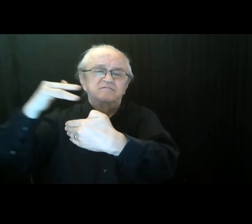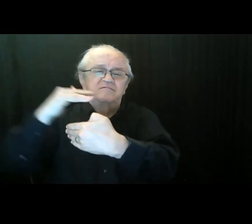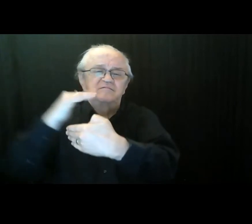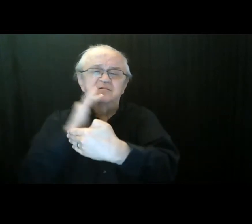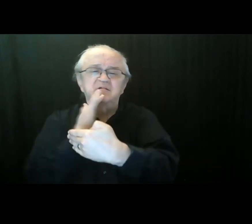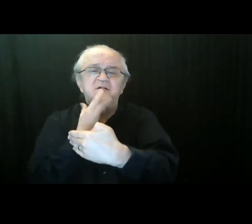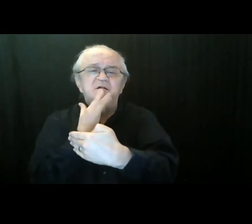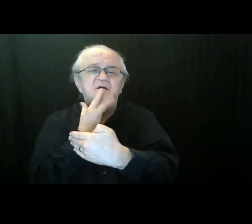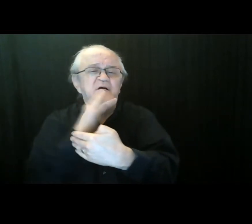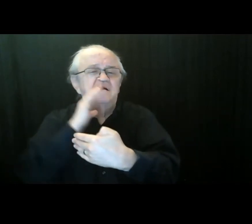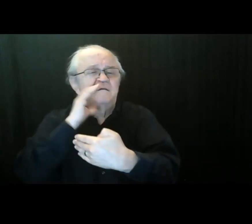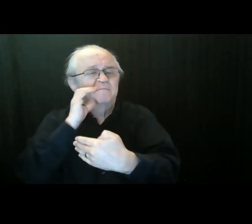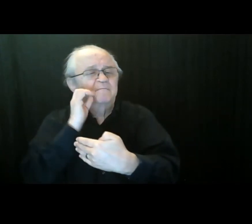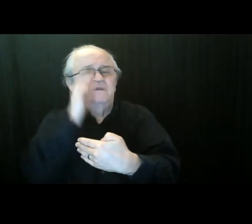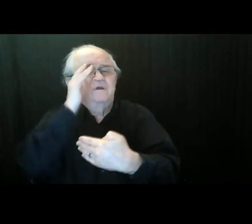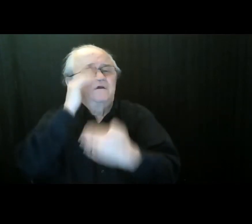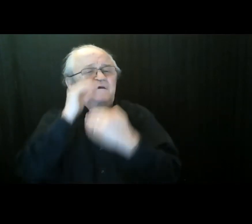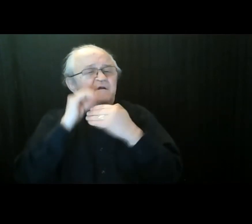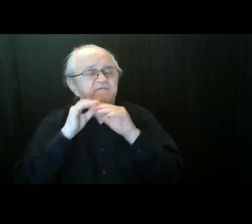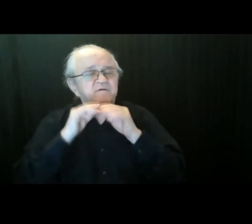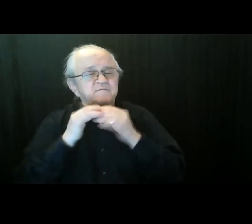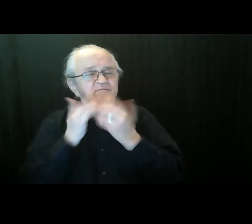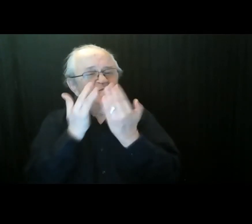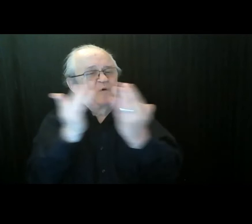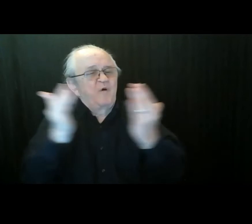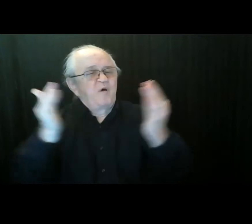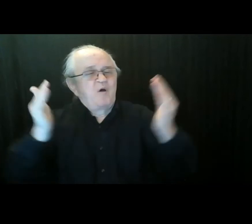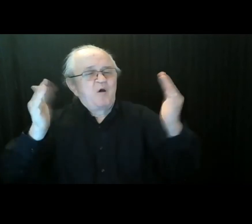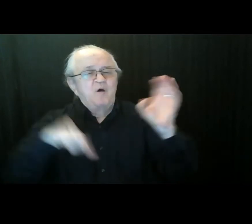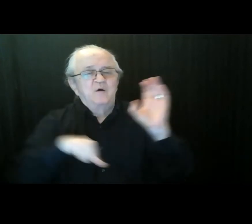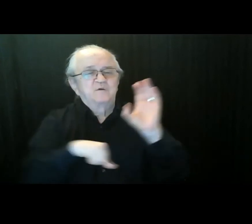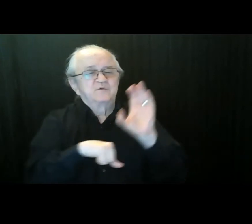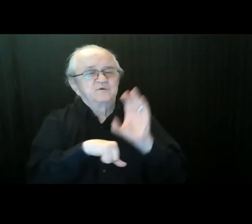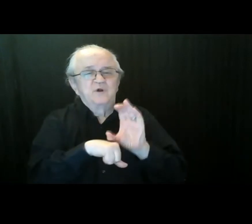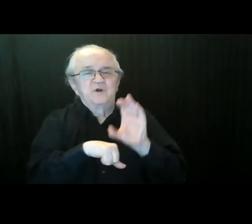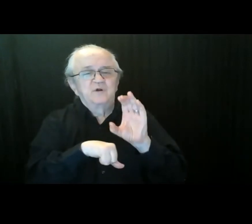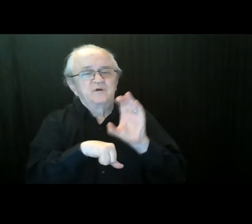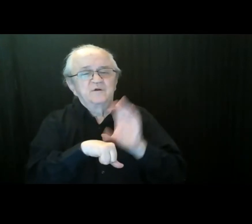gorgeous inside. Up towards the altar, there were two